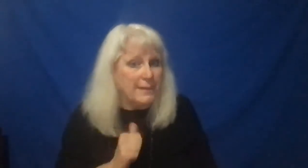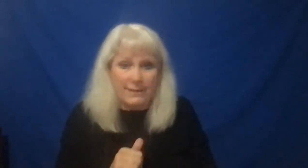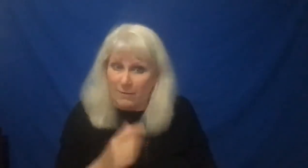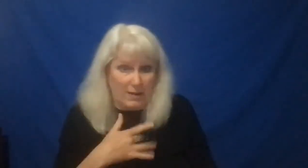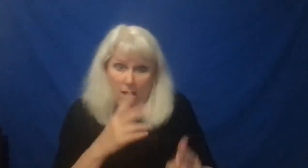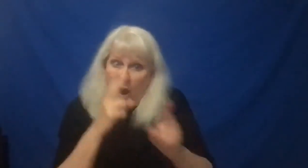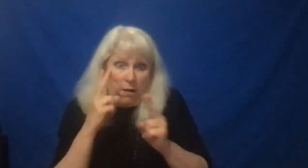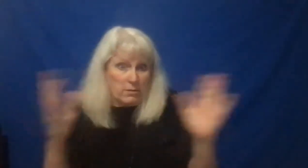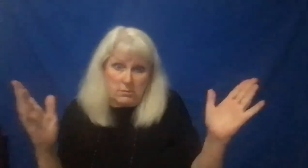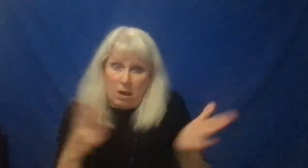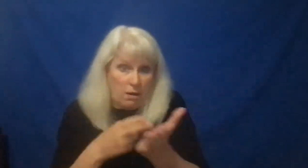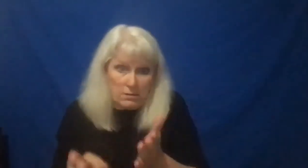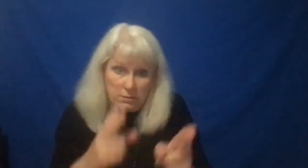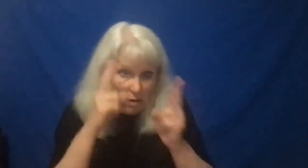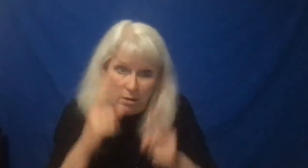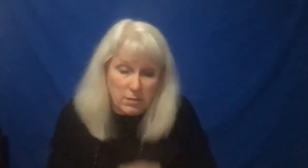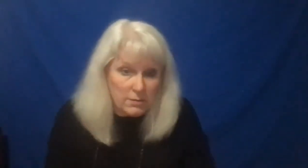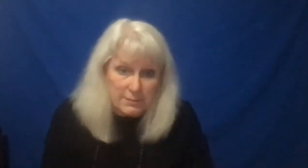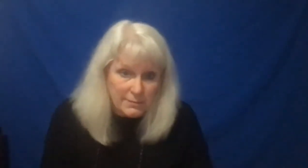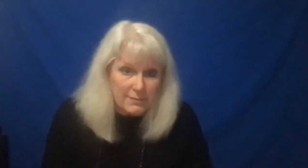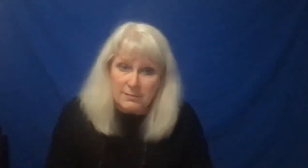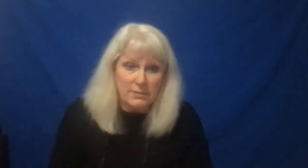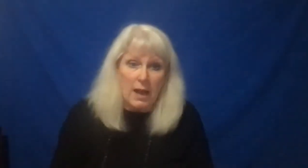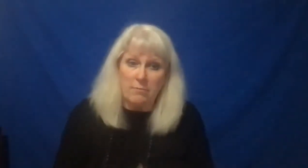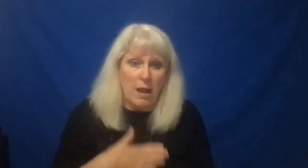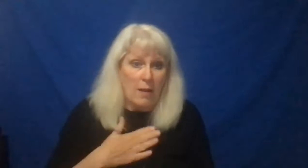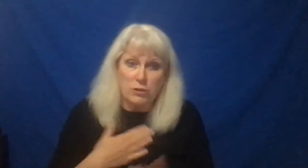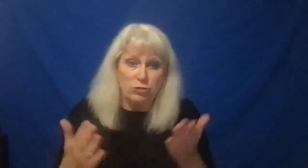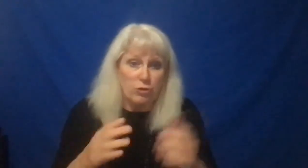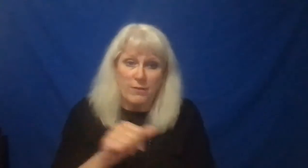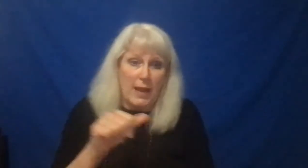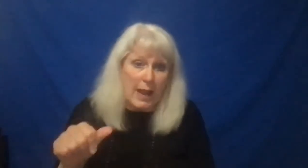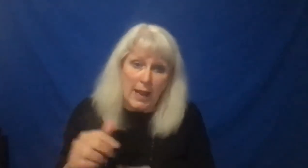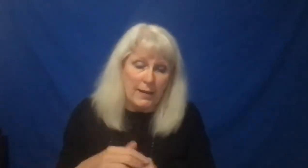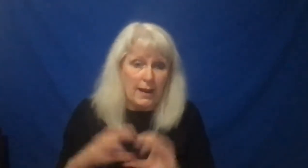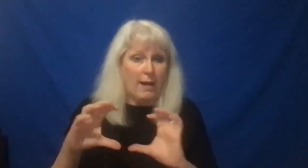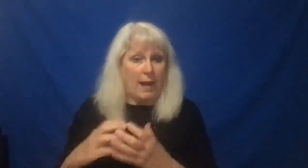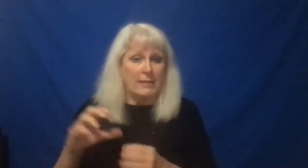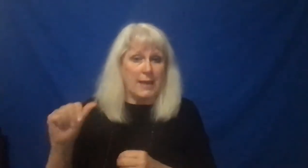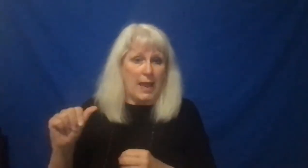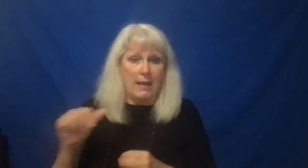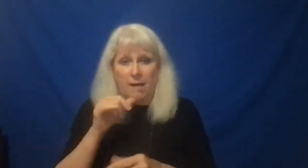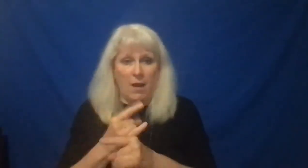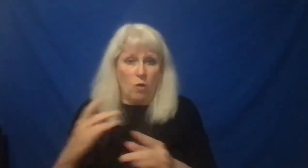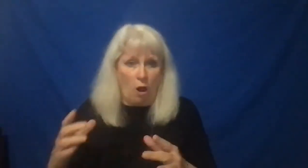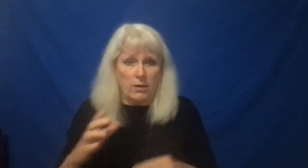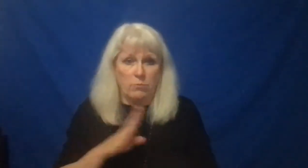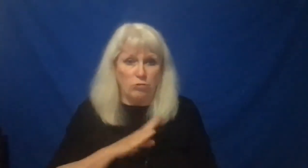honored to be able to serve AA as a Class A trustee. So I'm beginning my third year now